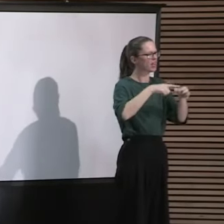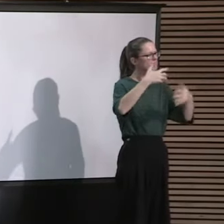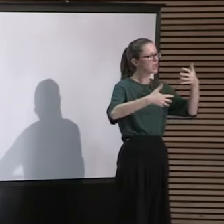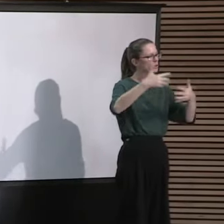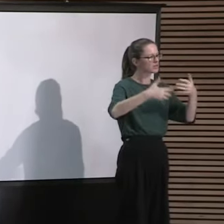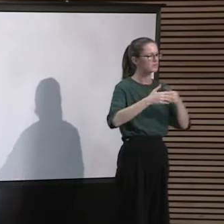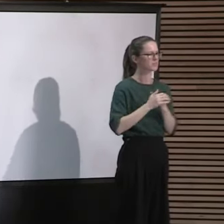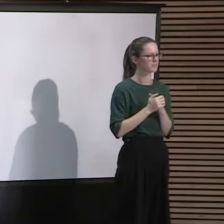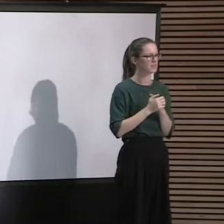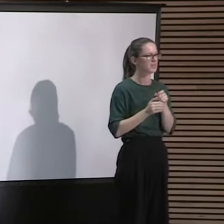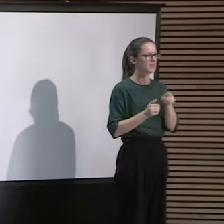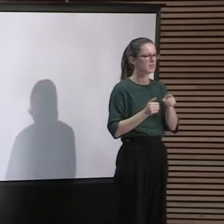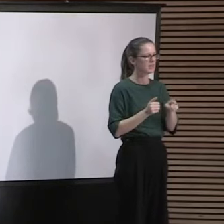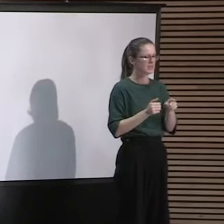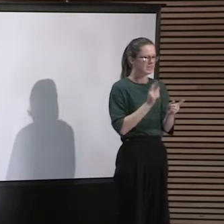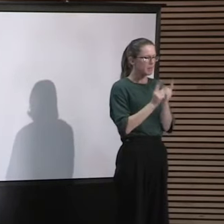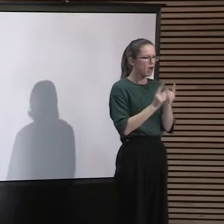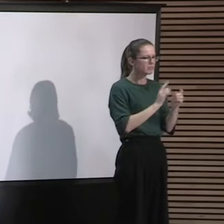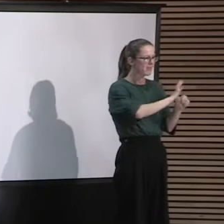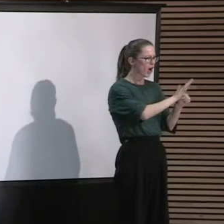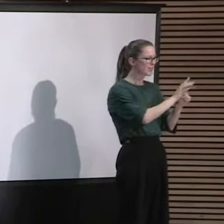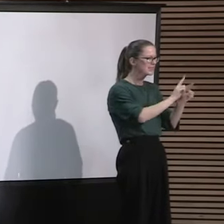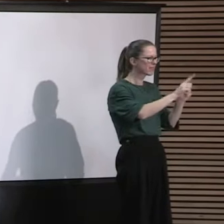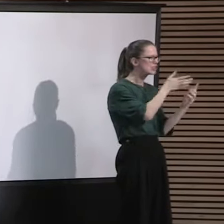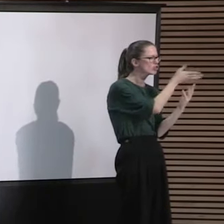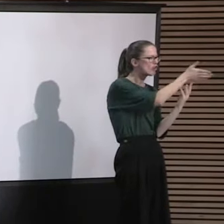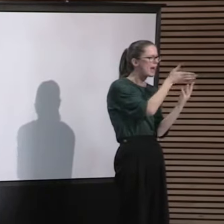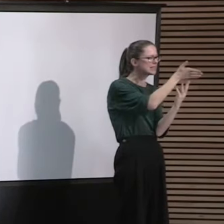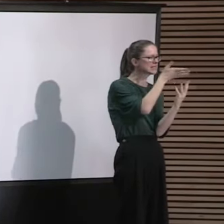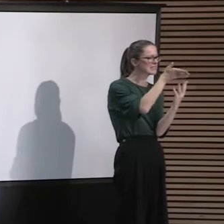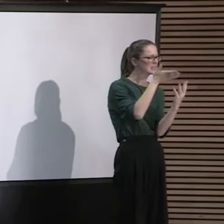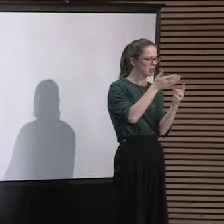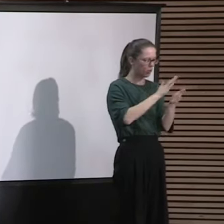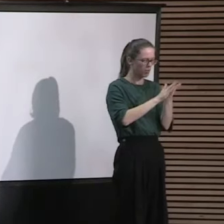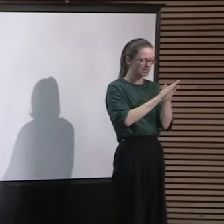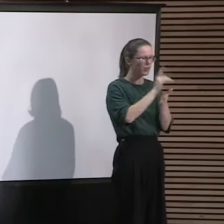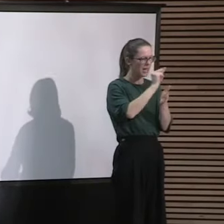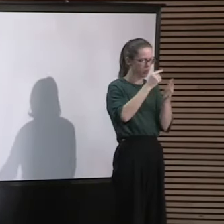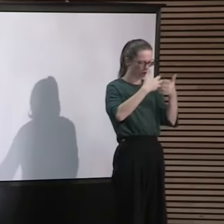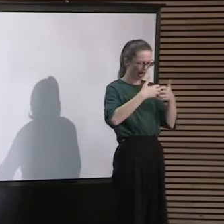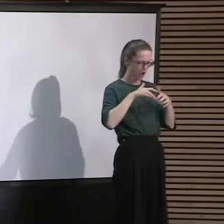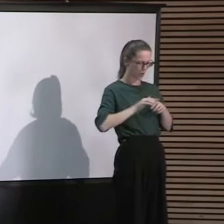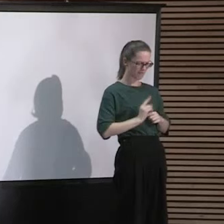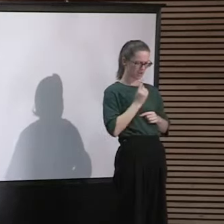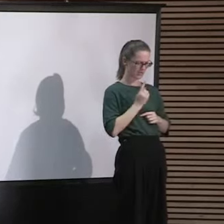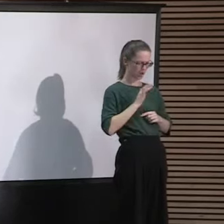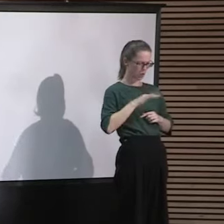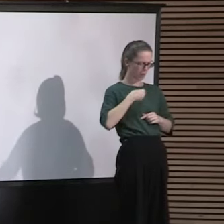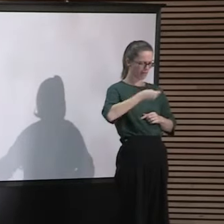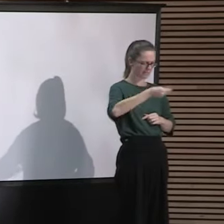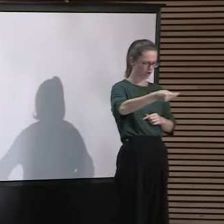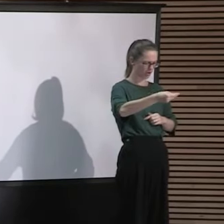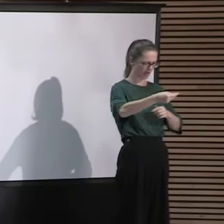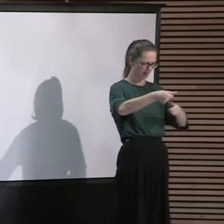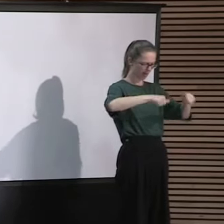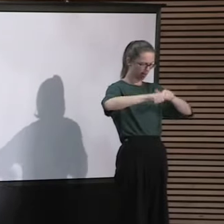change in the genetic makeup of the virus, and so they can map through what the chain of infection is. At this point, I can say that it seems